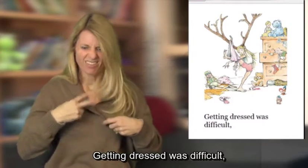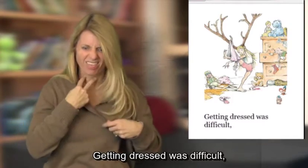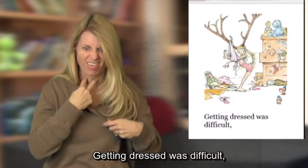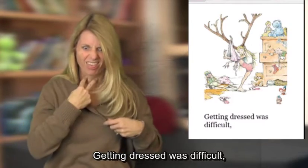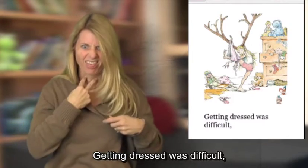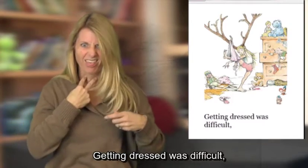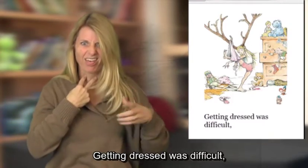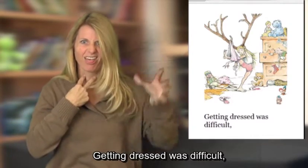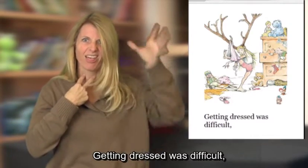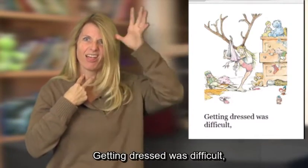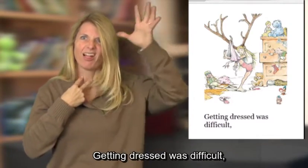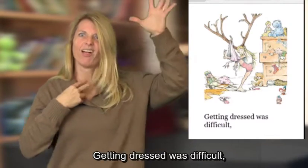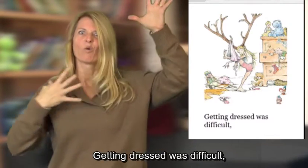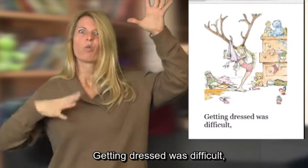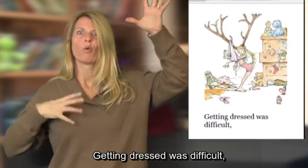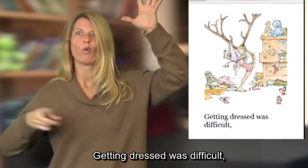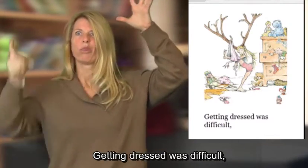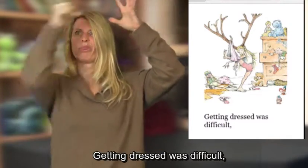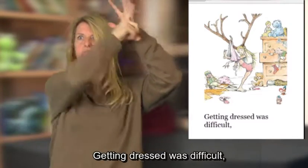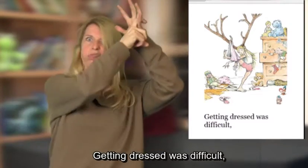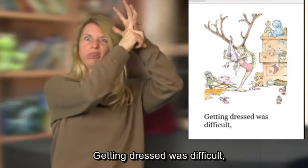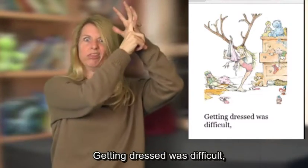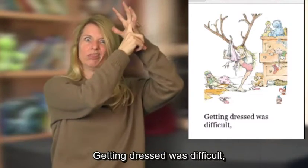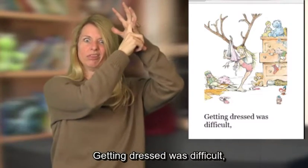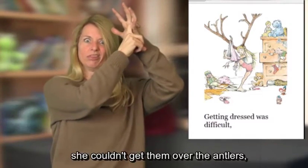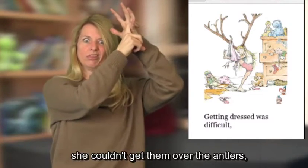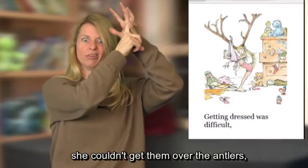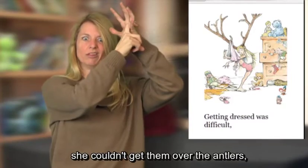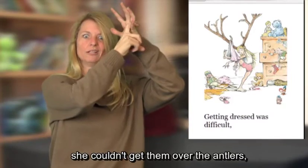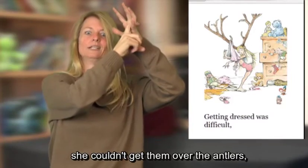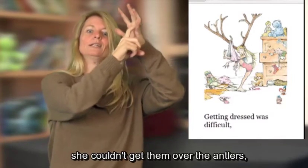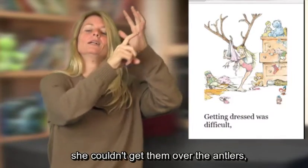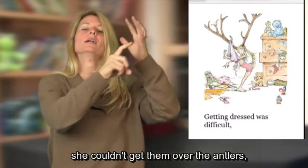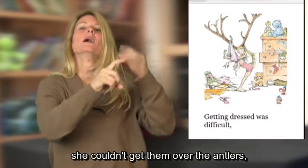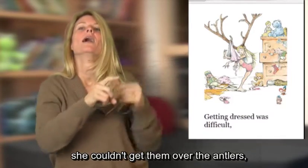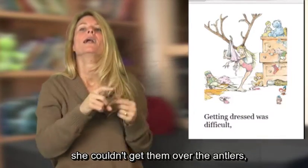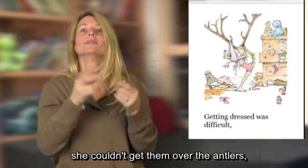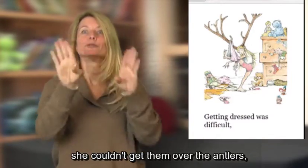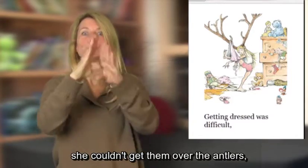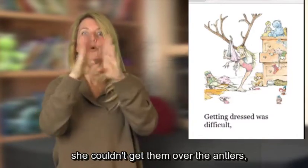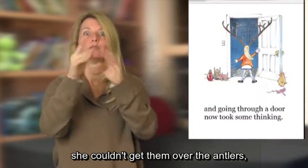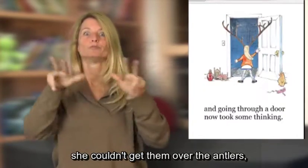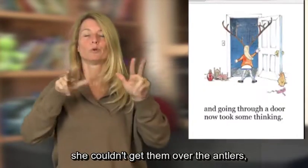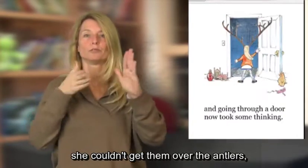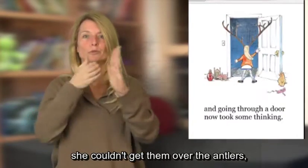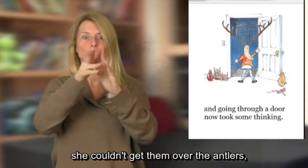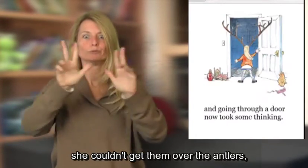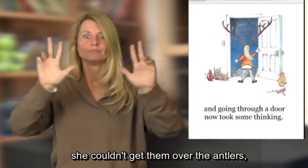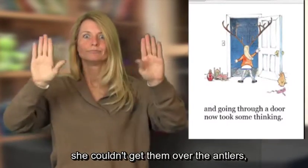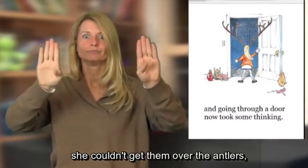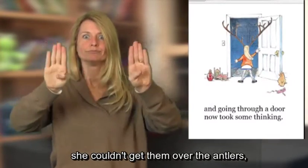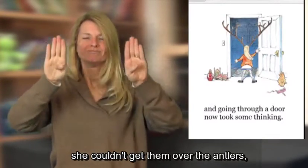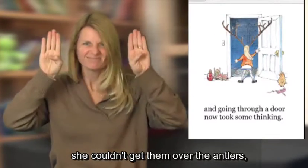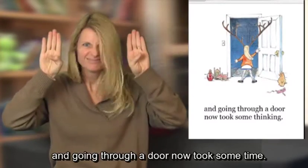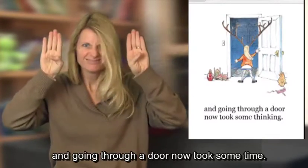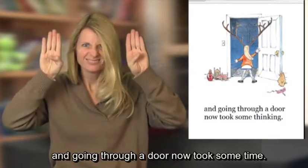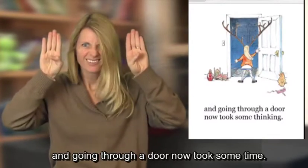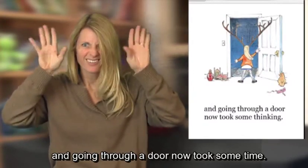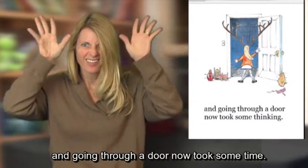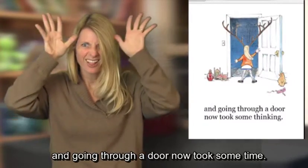Getting dressed was difficult. She couldn't get them over the antlers. And going through a